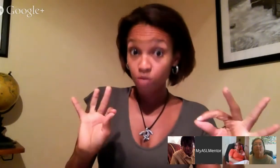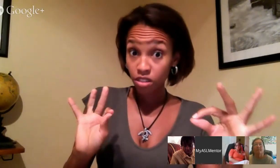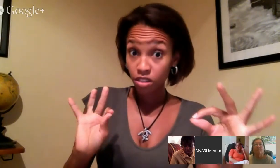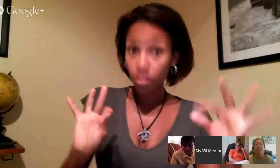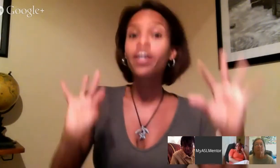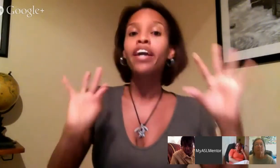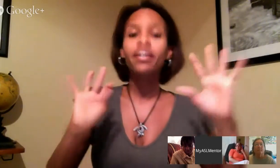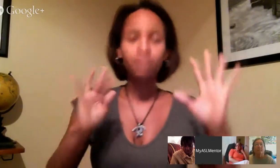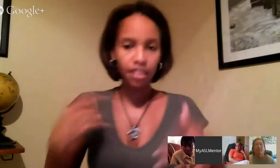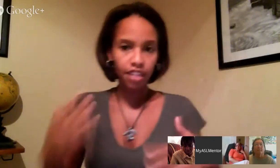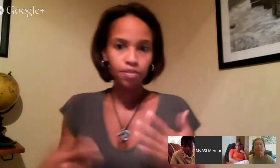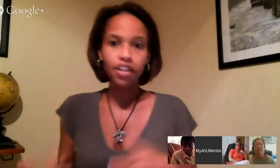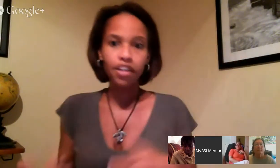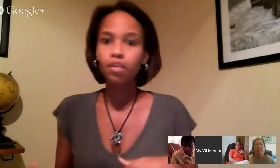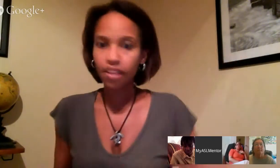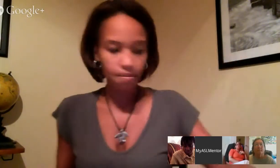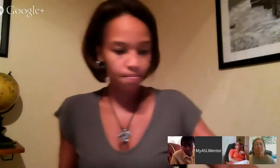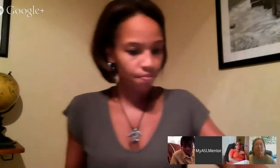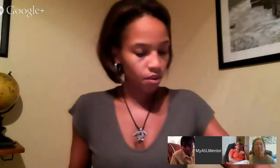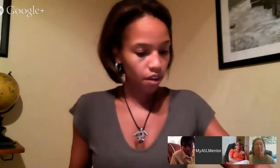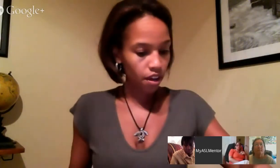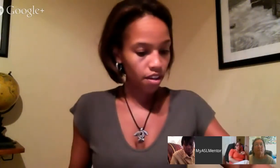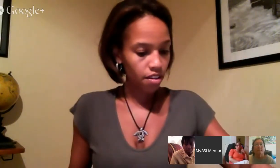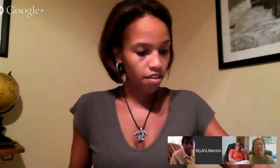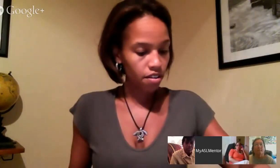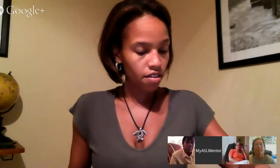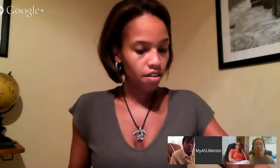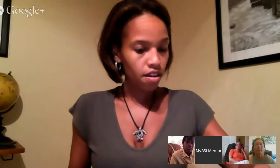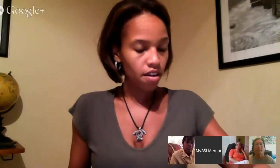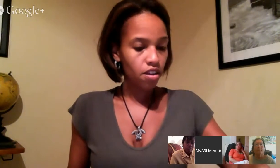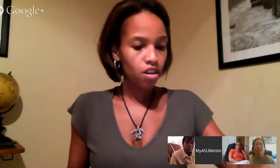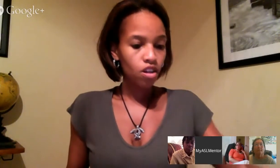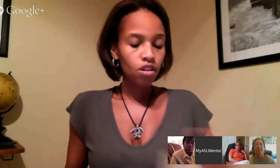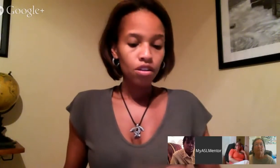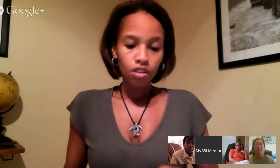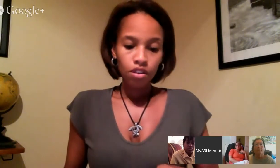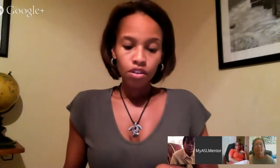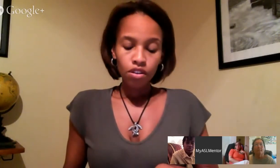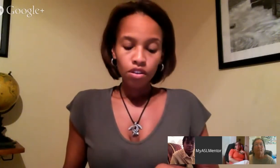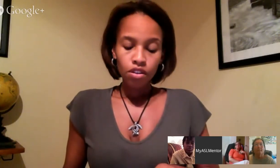page, we're good, okay, we can keep talking about that. Okay.